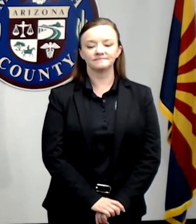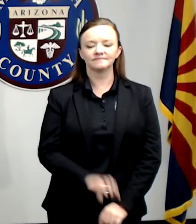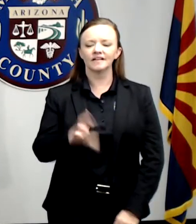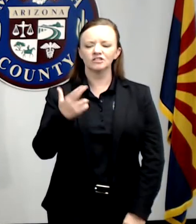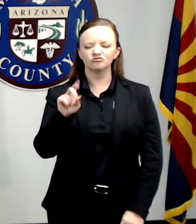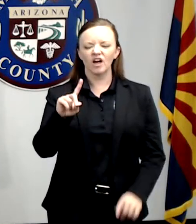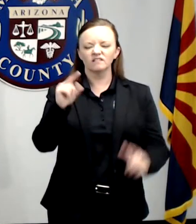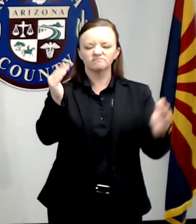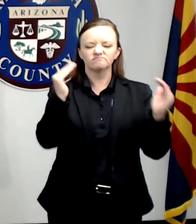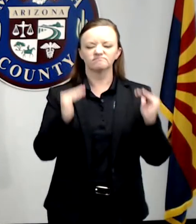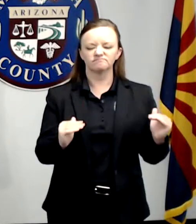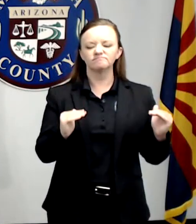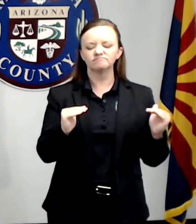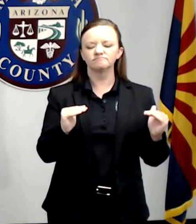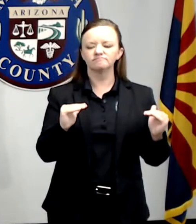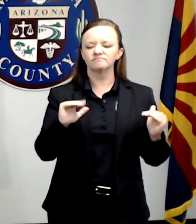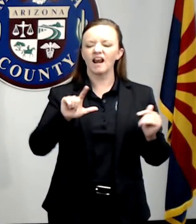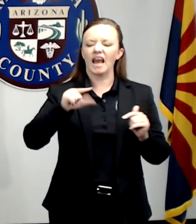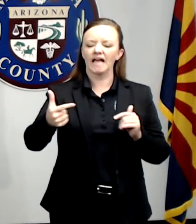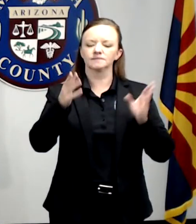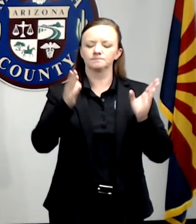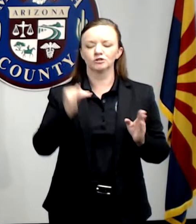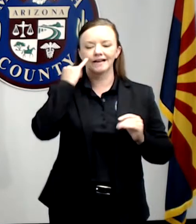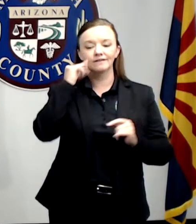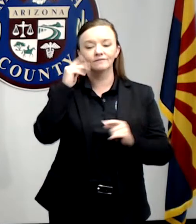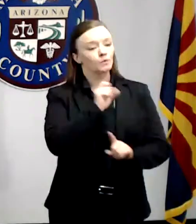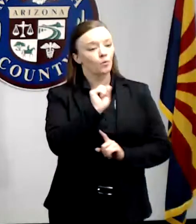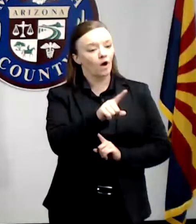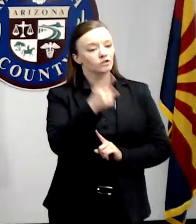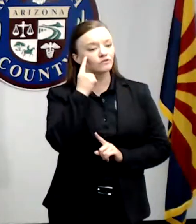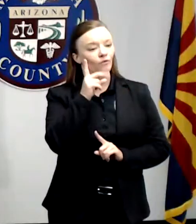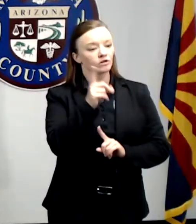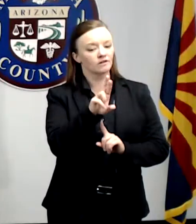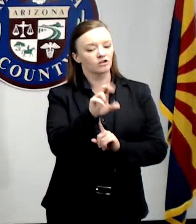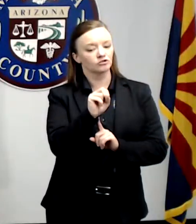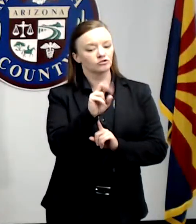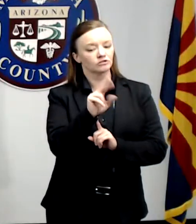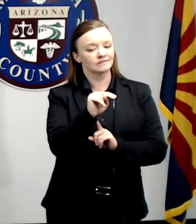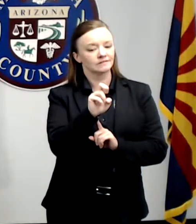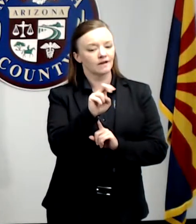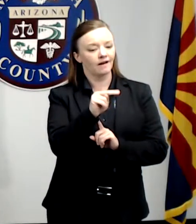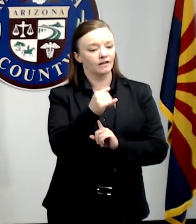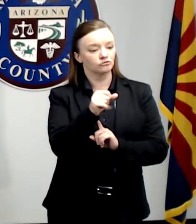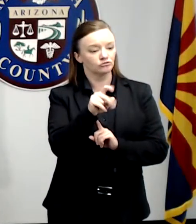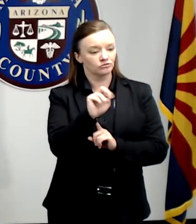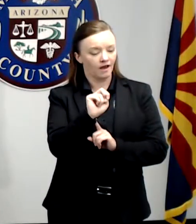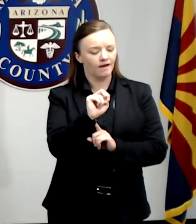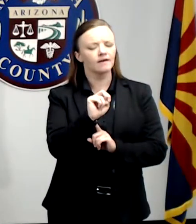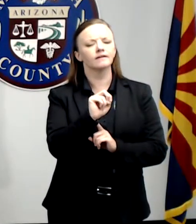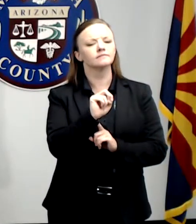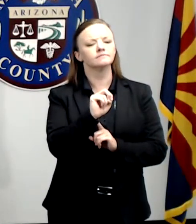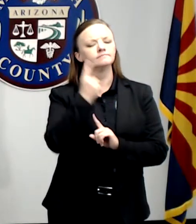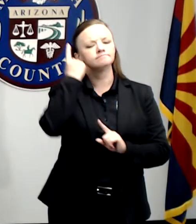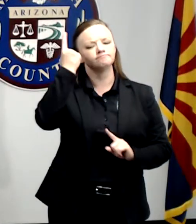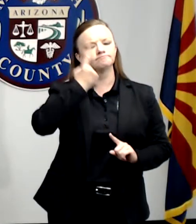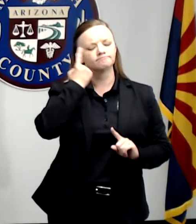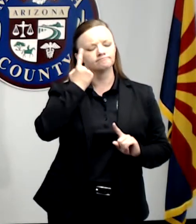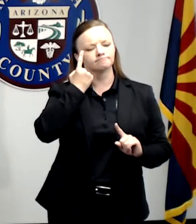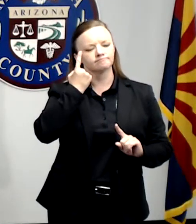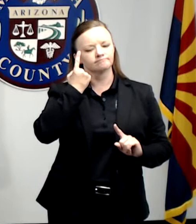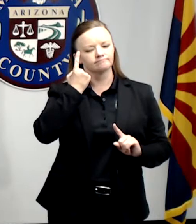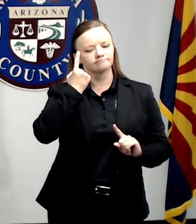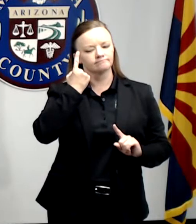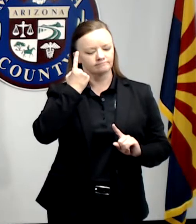Chad, why don't we go to the next one and we'll see if Justin can get the... For Dr. Sonnenschein, what has the reception been like